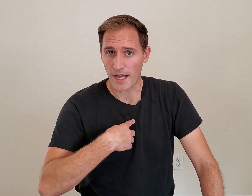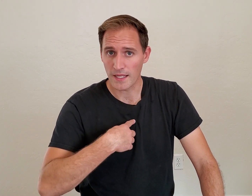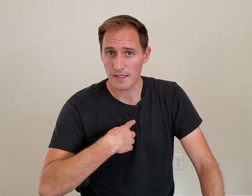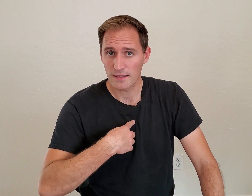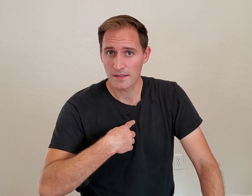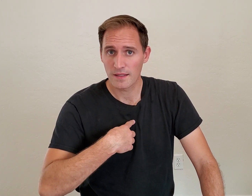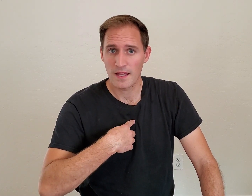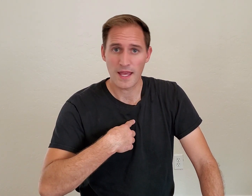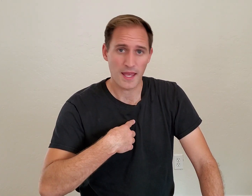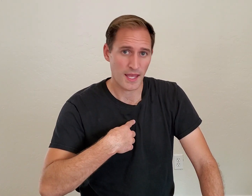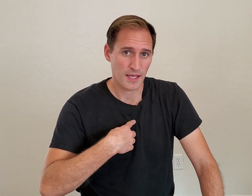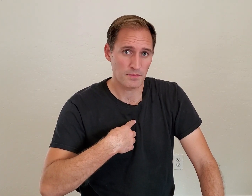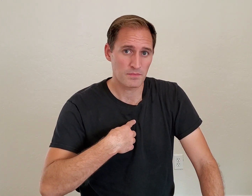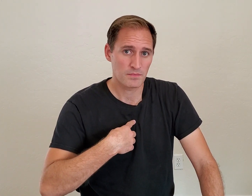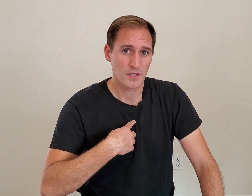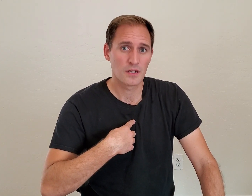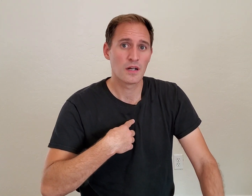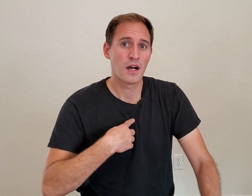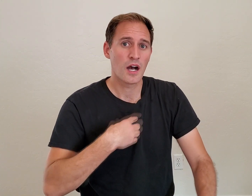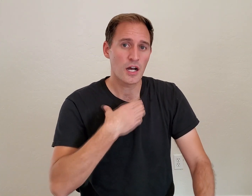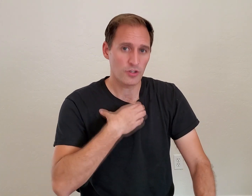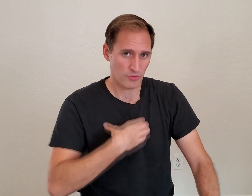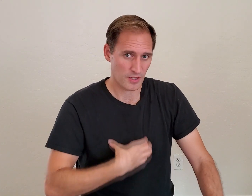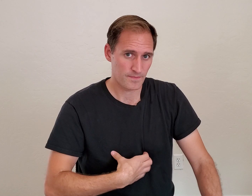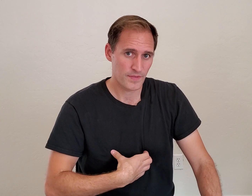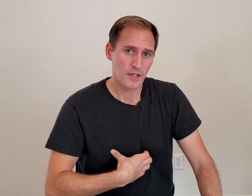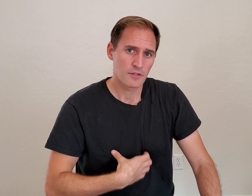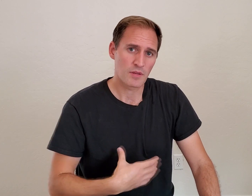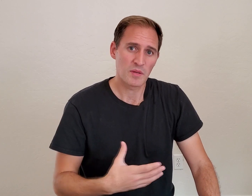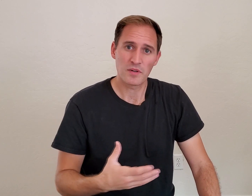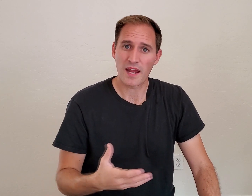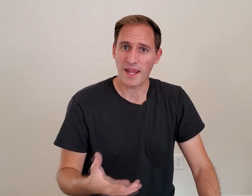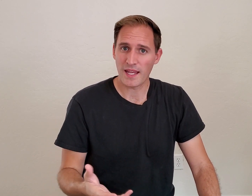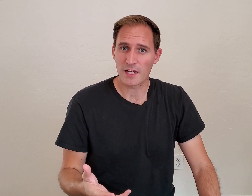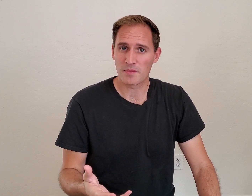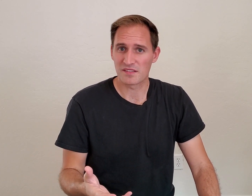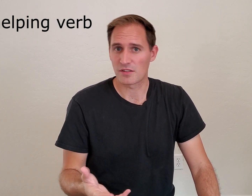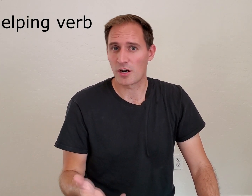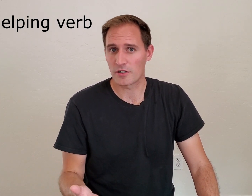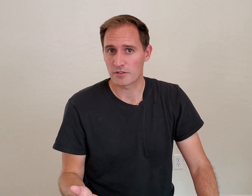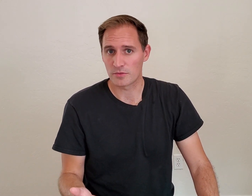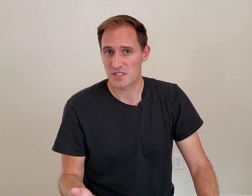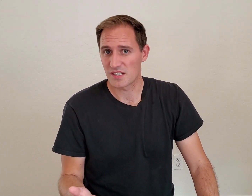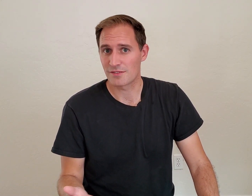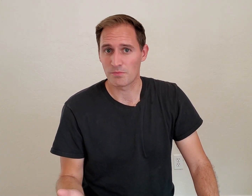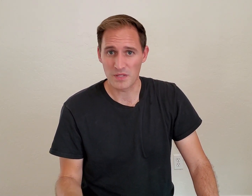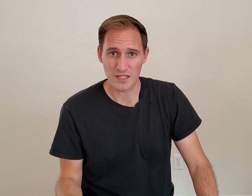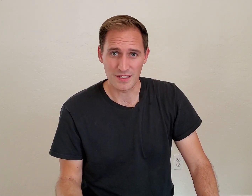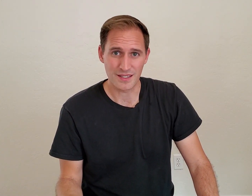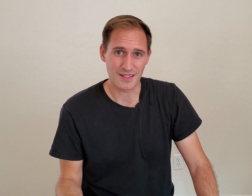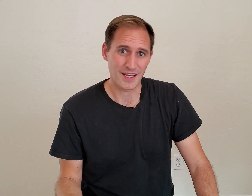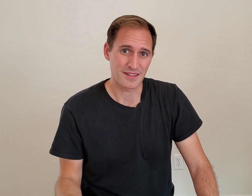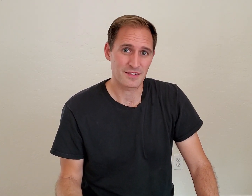I am hungry. Remember, am is an article which gets omitted in ASL